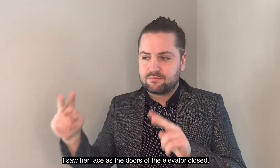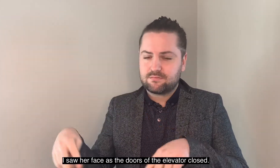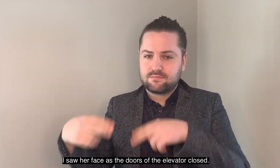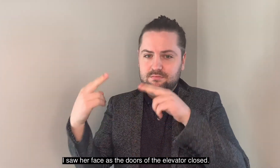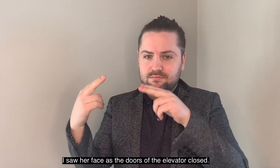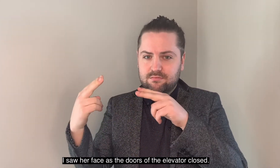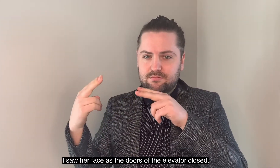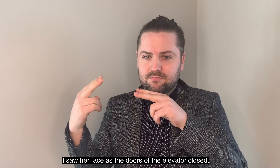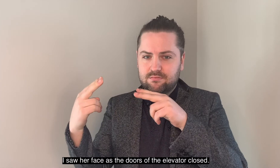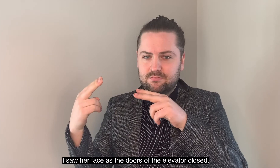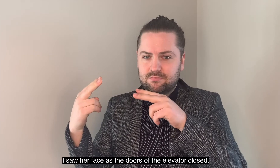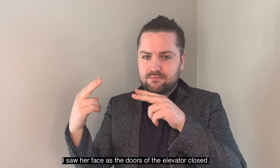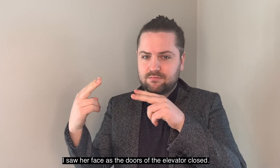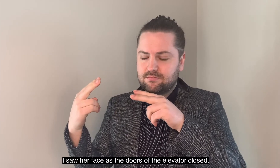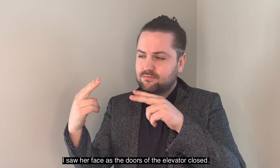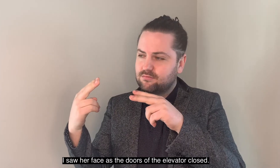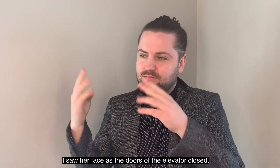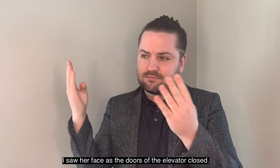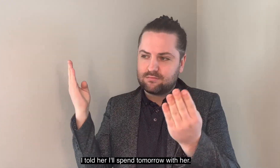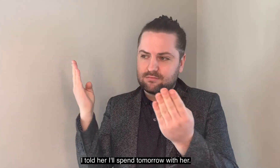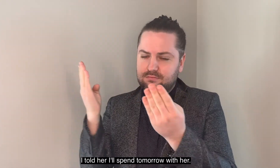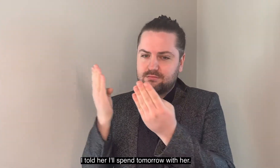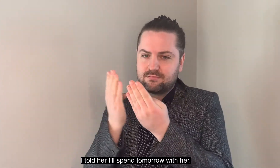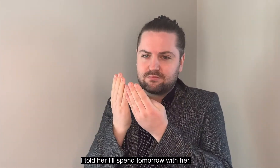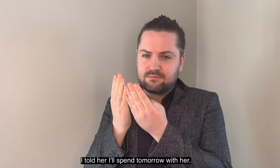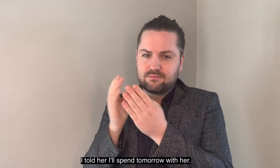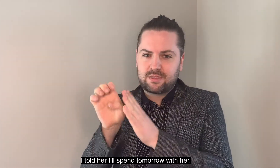I saw her face as the doors of the elevator closed.